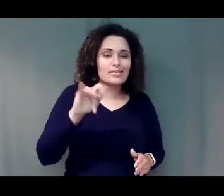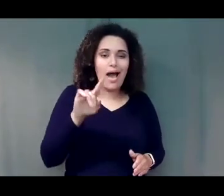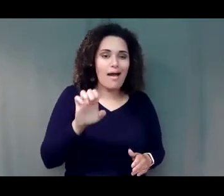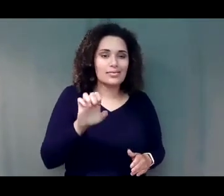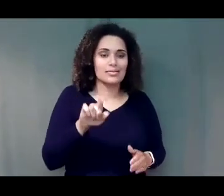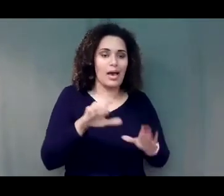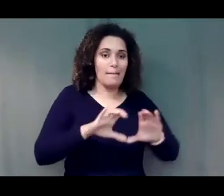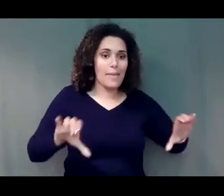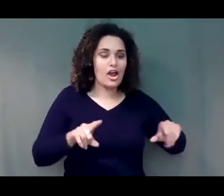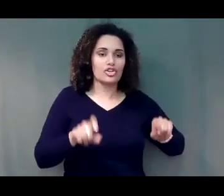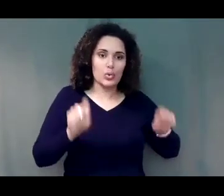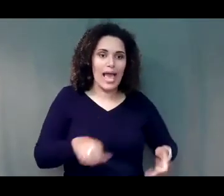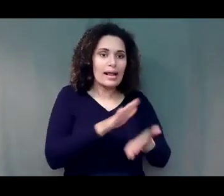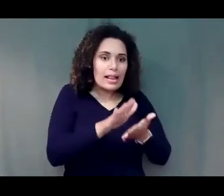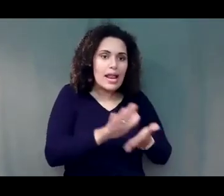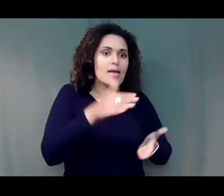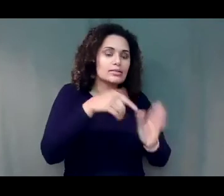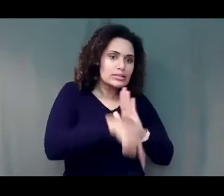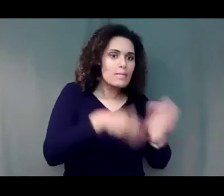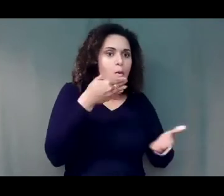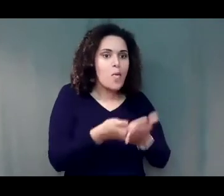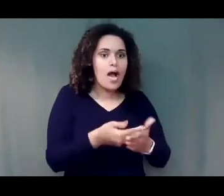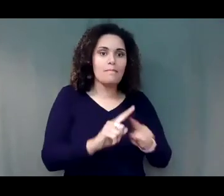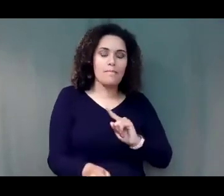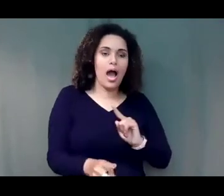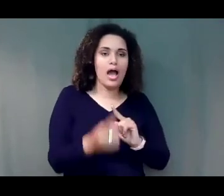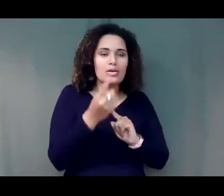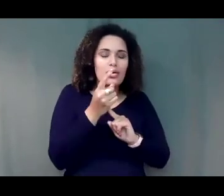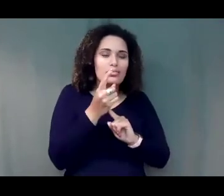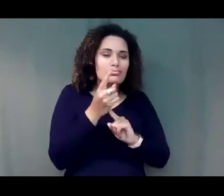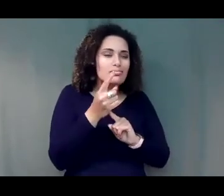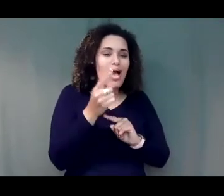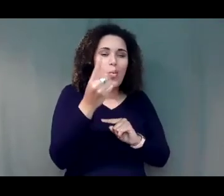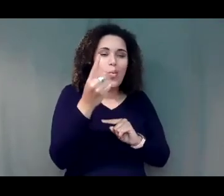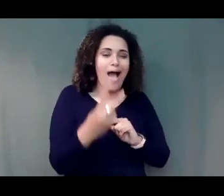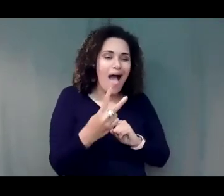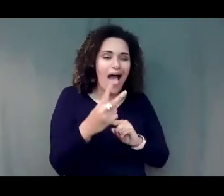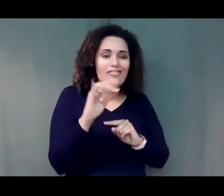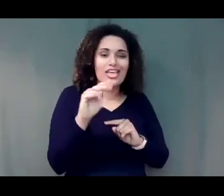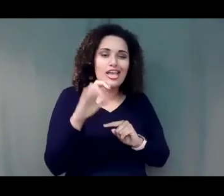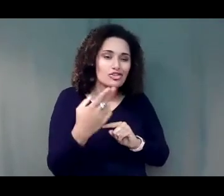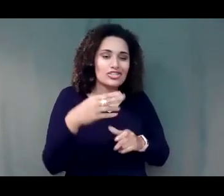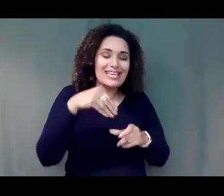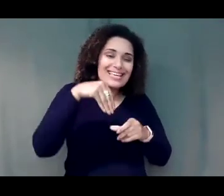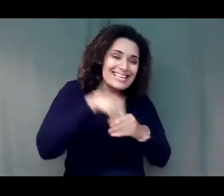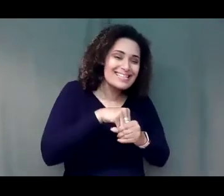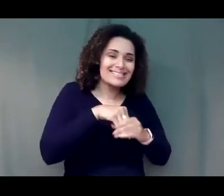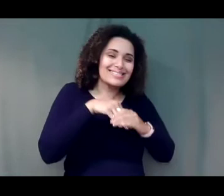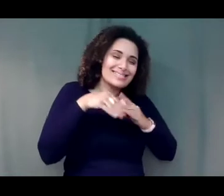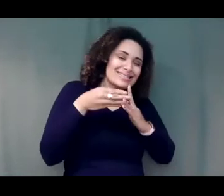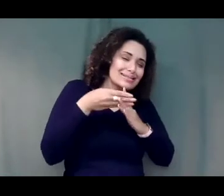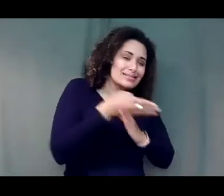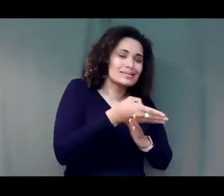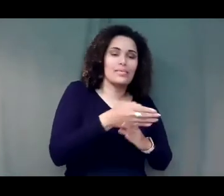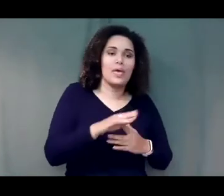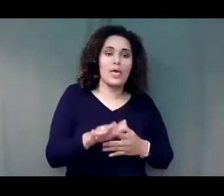but you're never going to get a half inch or even a whole inch into the stave wood with anything, and the wine can get